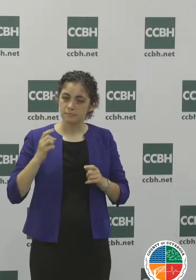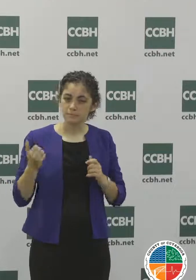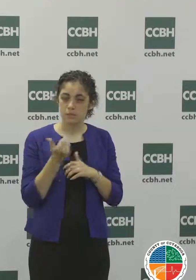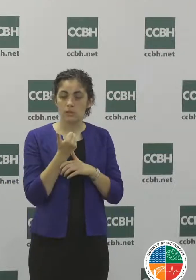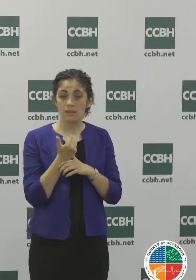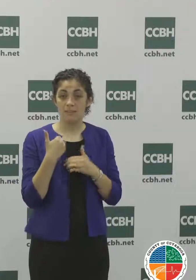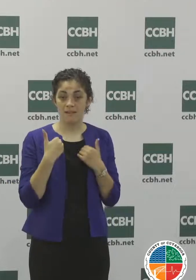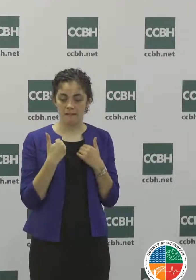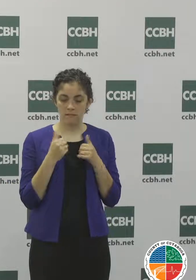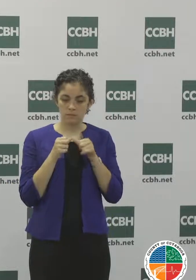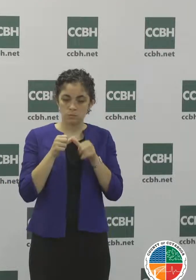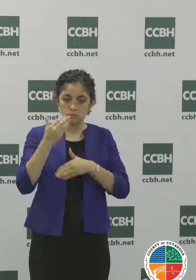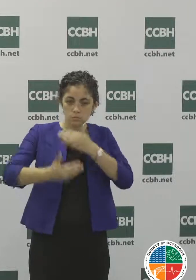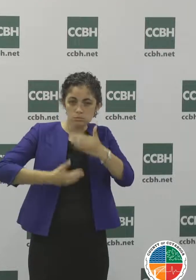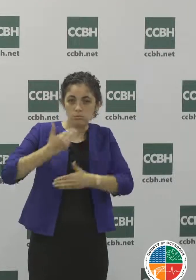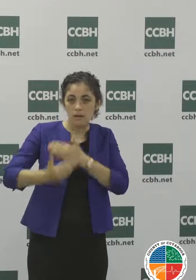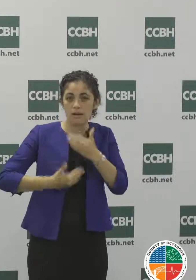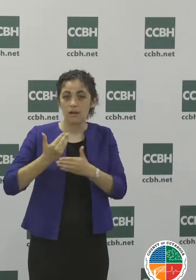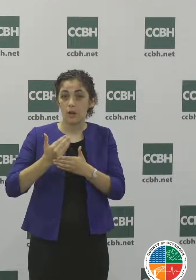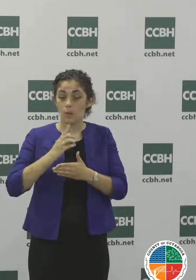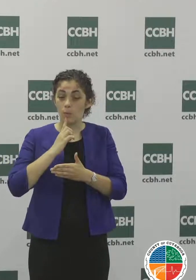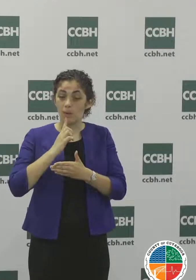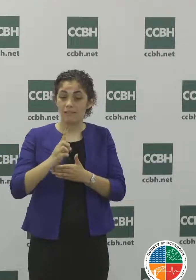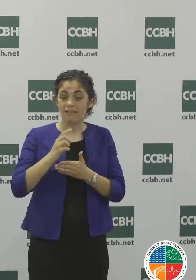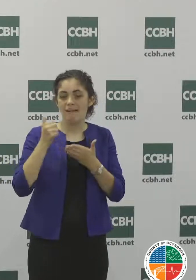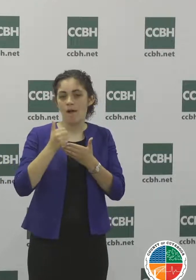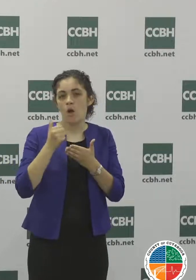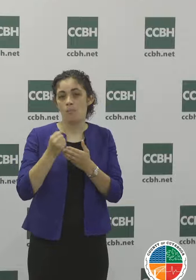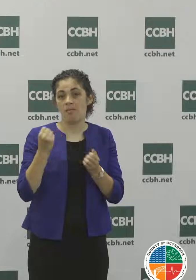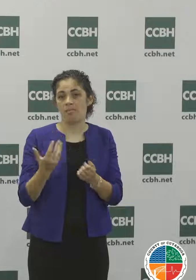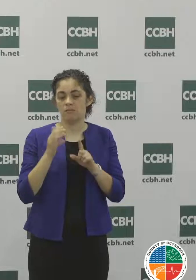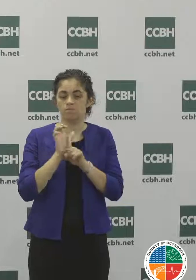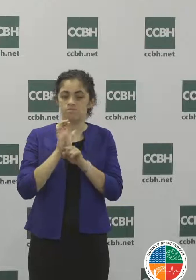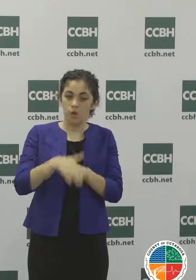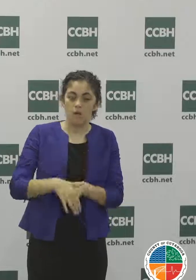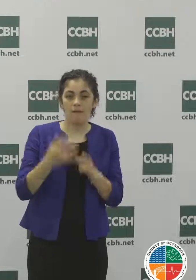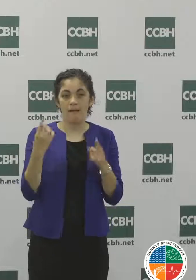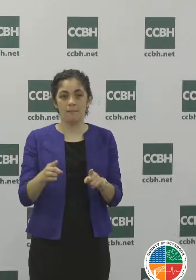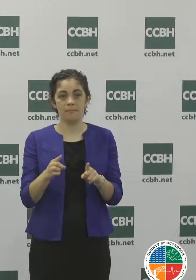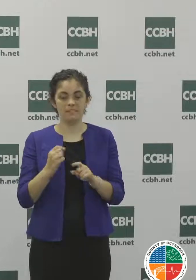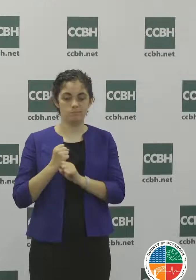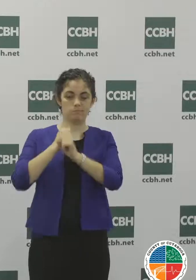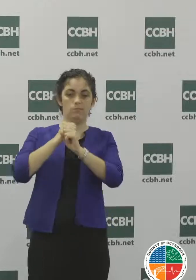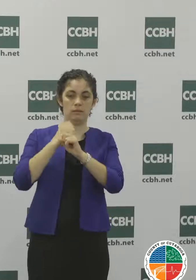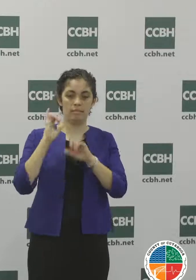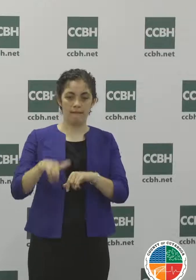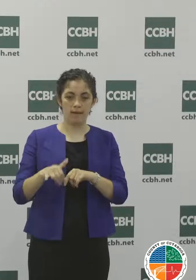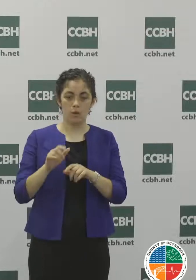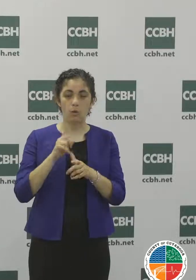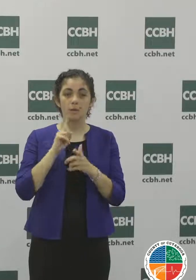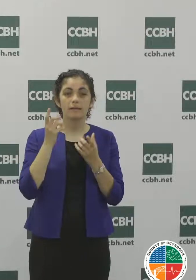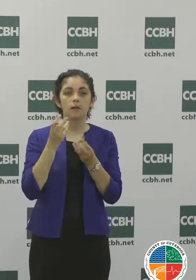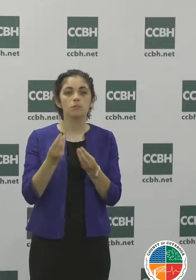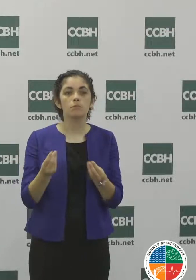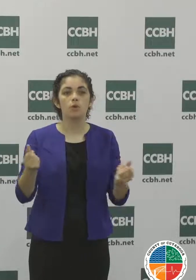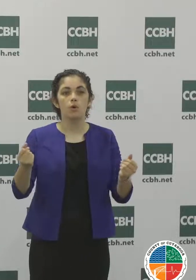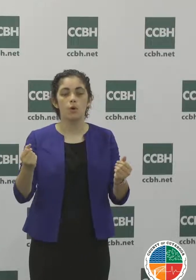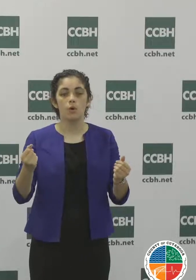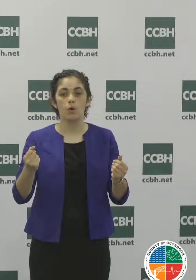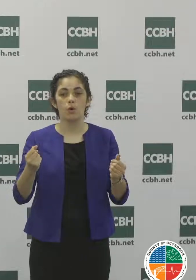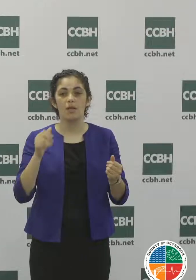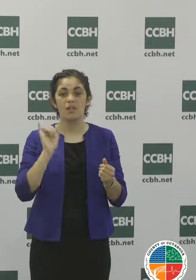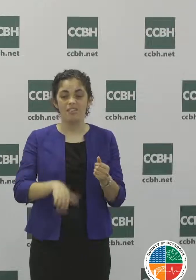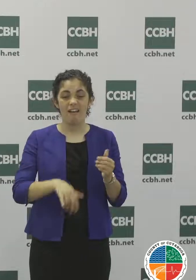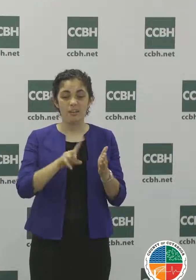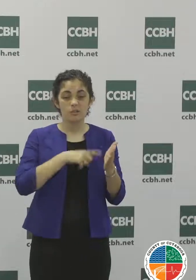build a current which can sweep down the mightiest walls of oppression and resistance. It's time for us to face our original sin